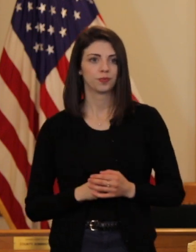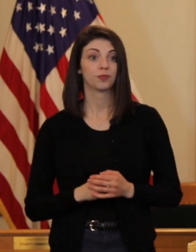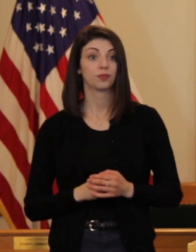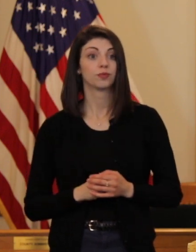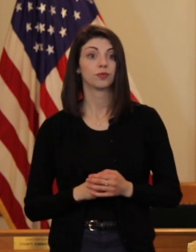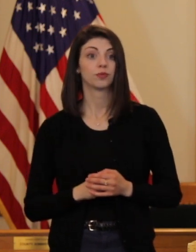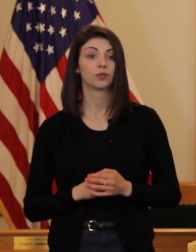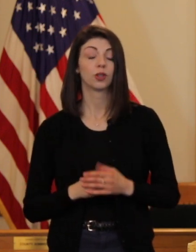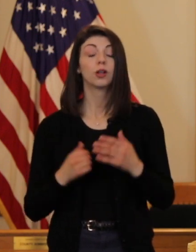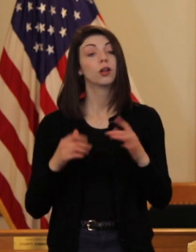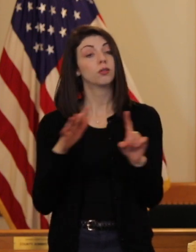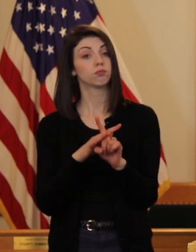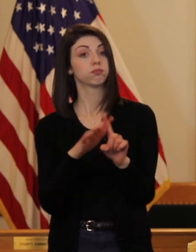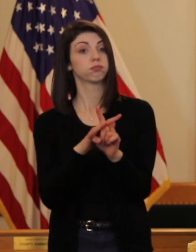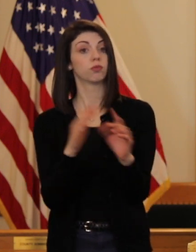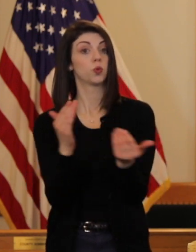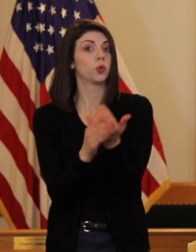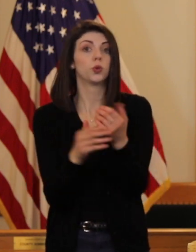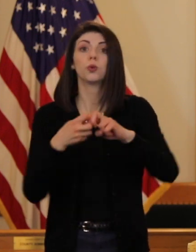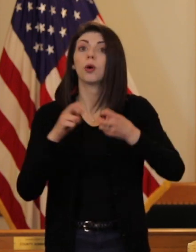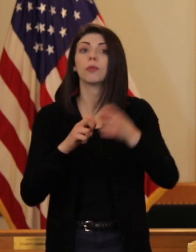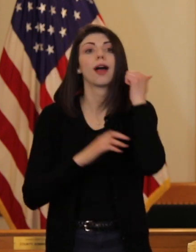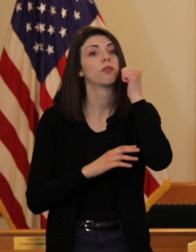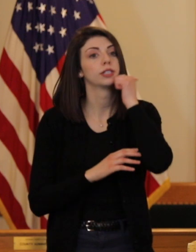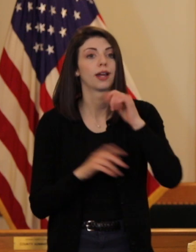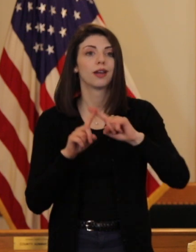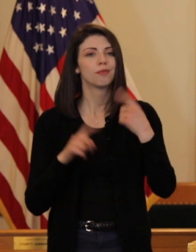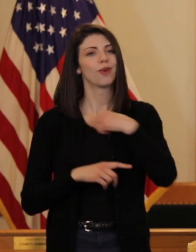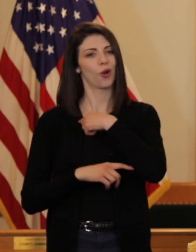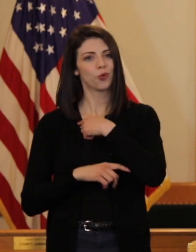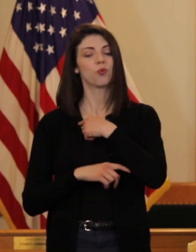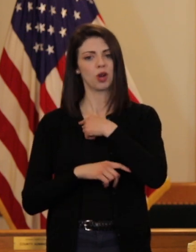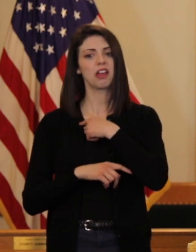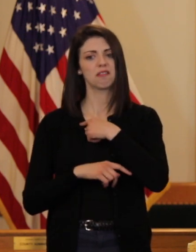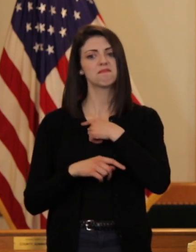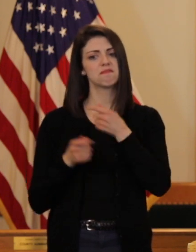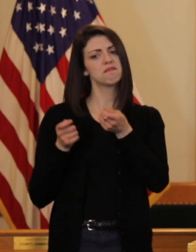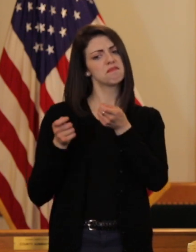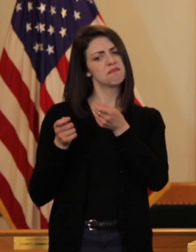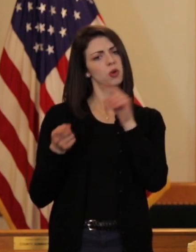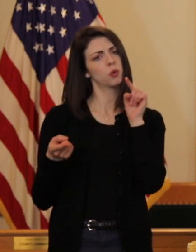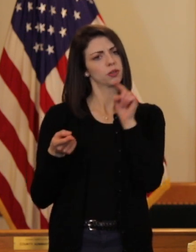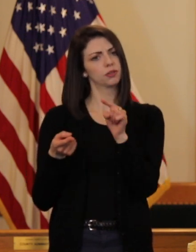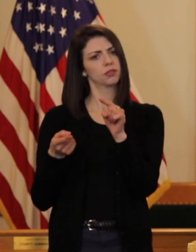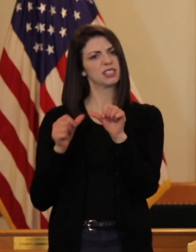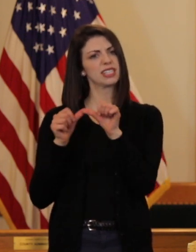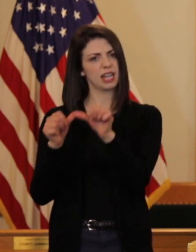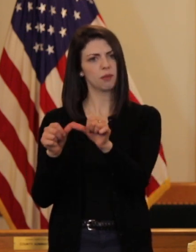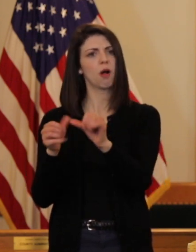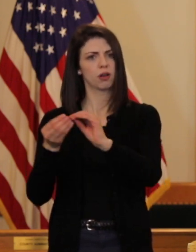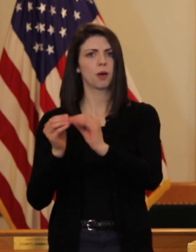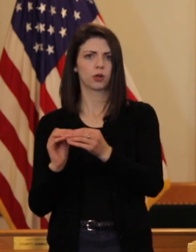We are faced with new issues and challenges every day, but we have managed to keep our rate of infection relatively stable and relatively low in